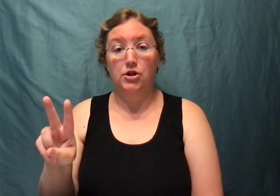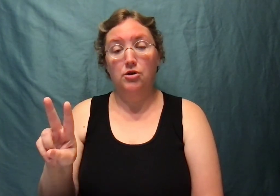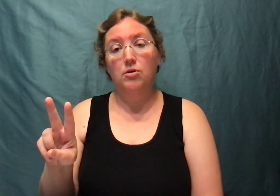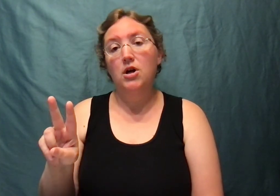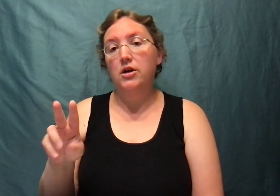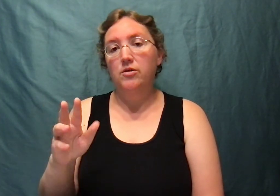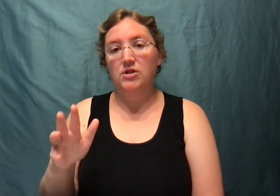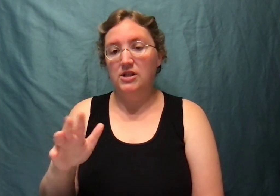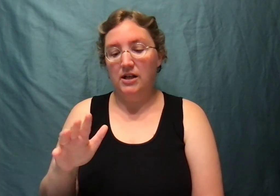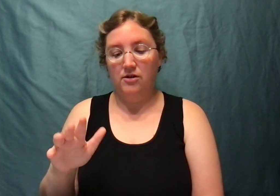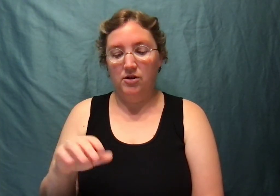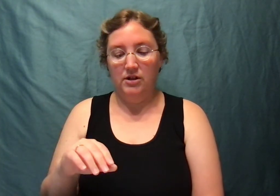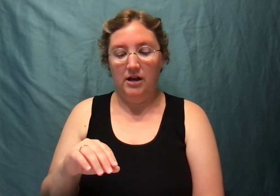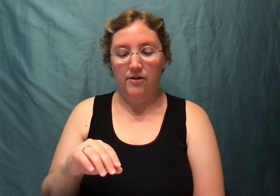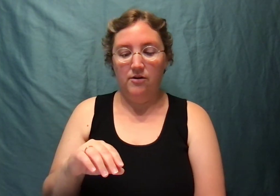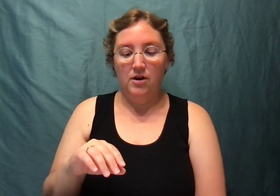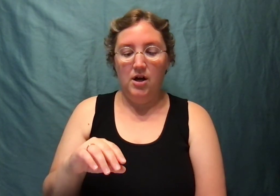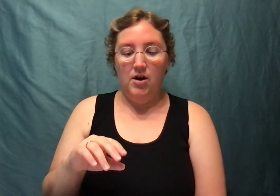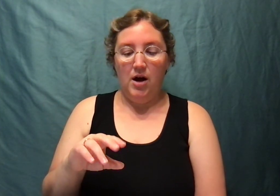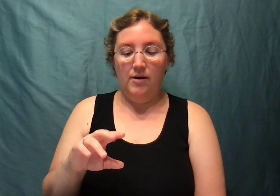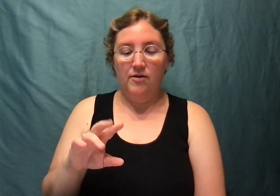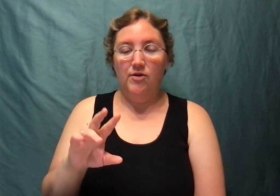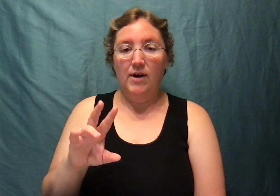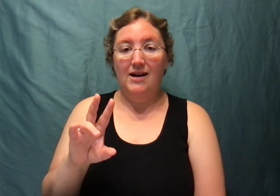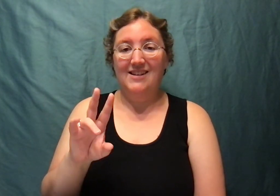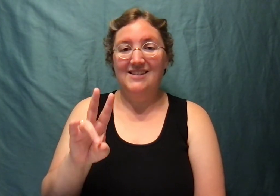794-2, you would just sign those all together. However, if you had